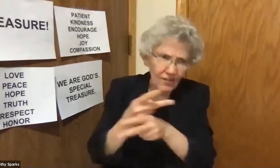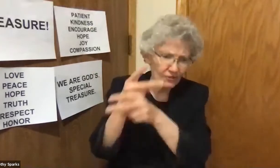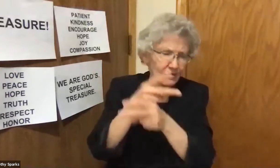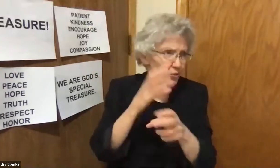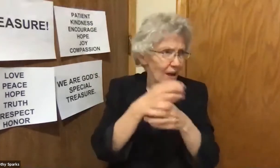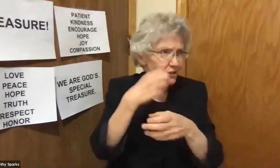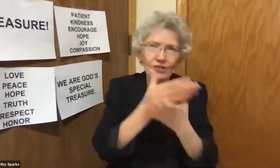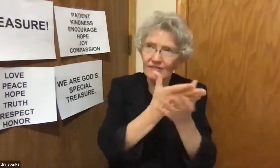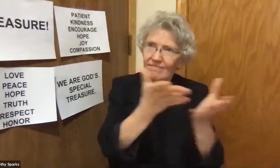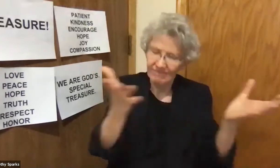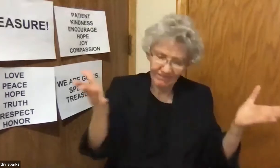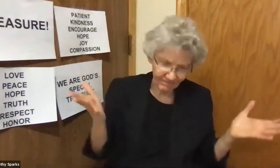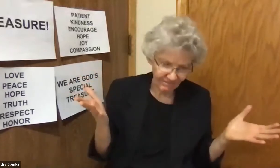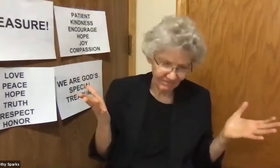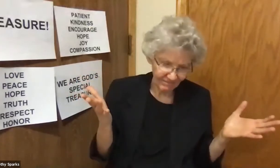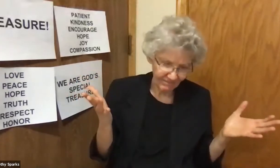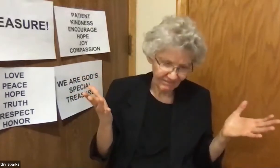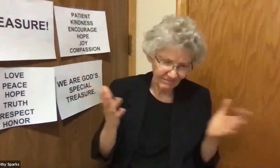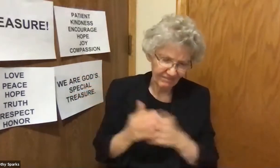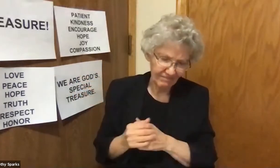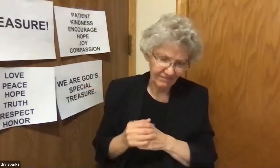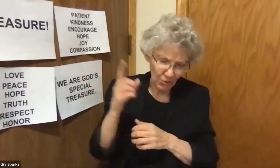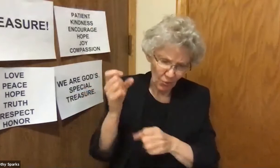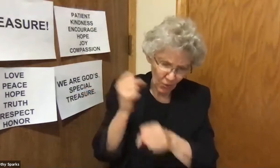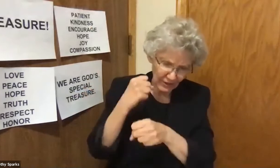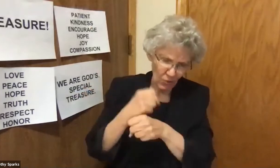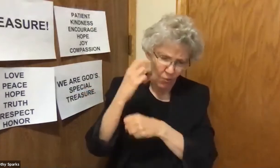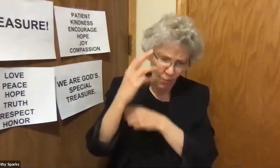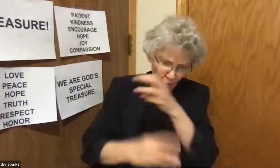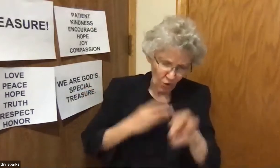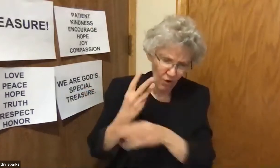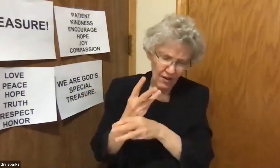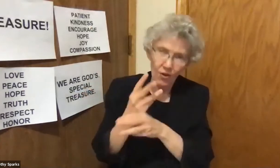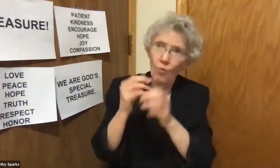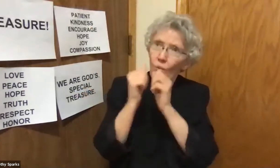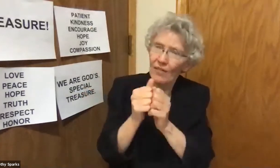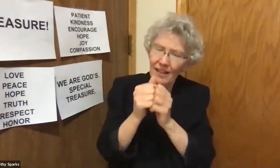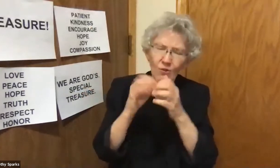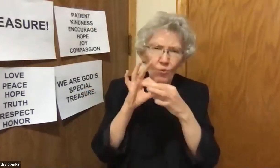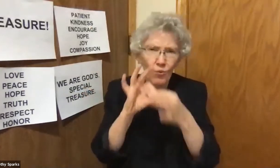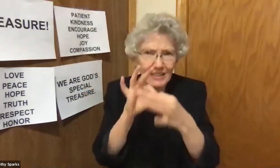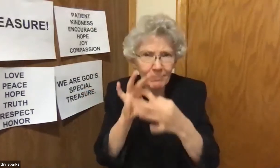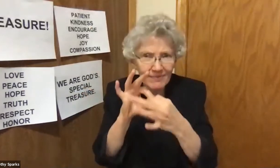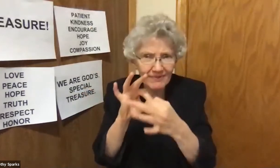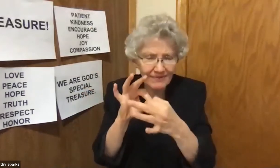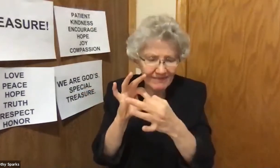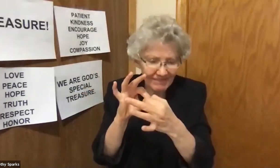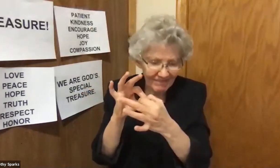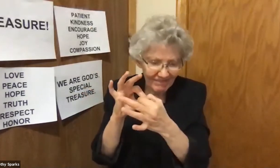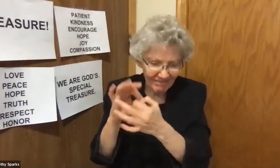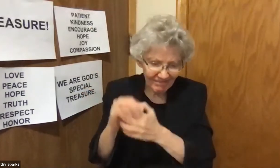And breathing out, we commit to join you in caring for creation. You created the world